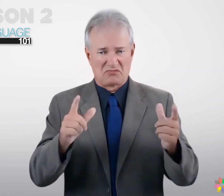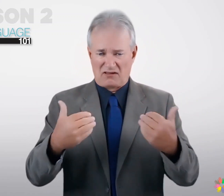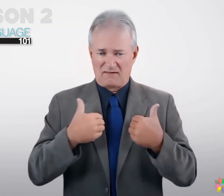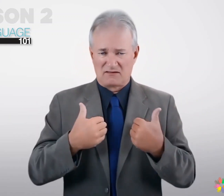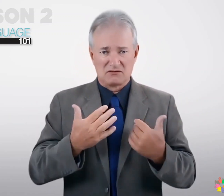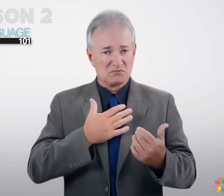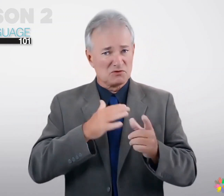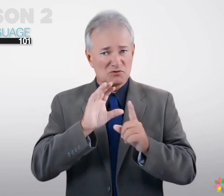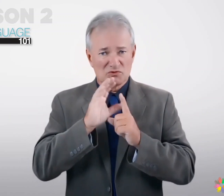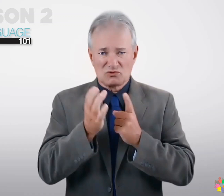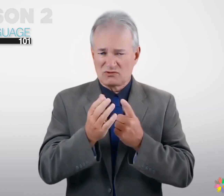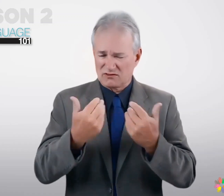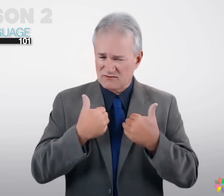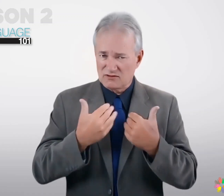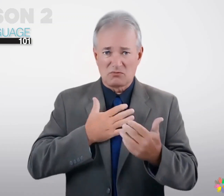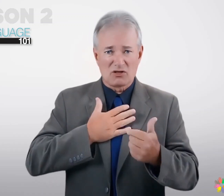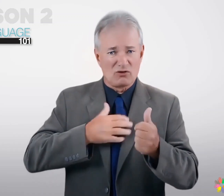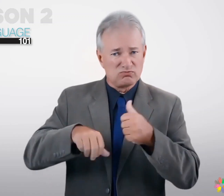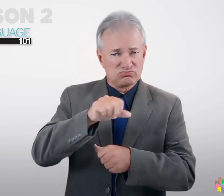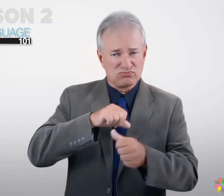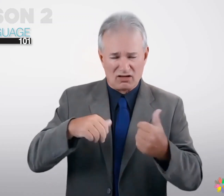proud of their language and of their culture,